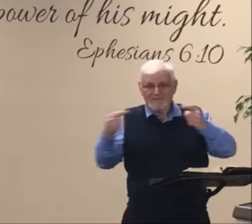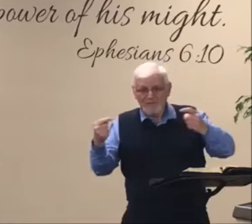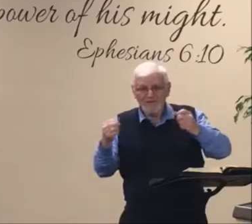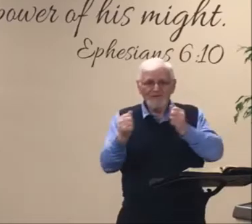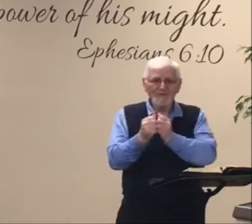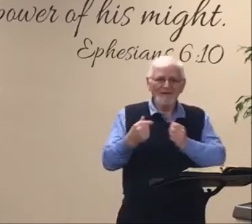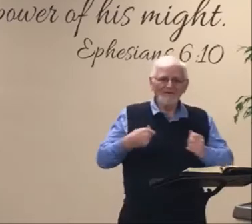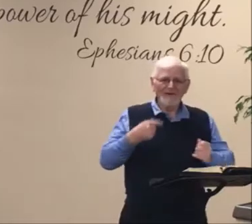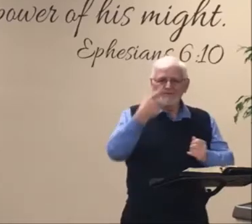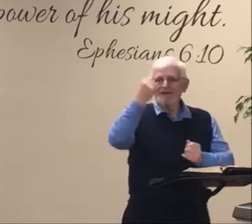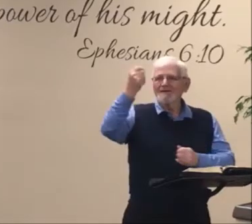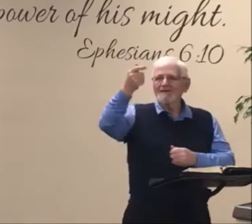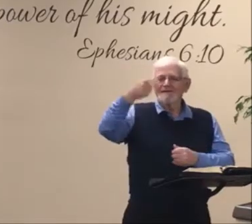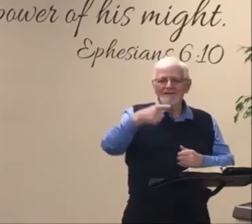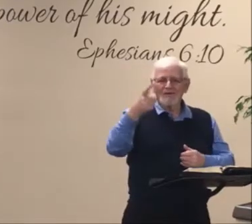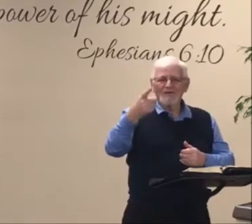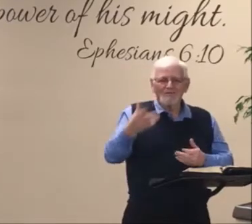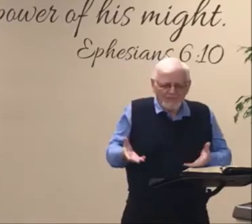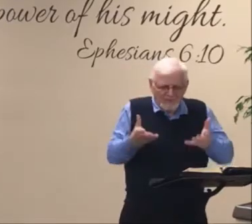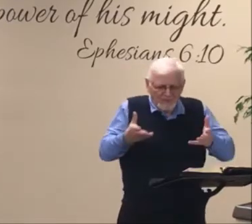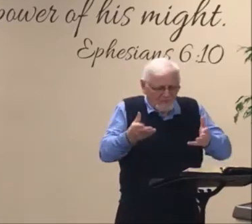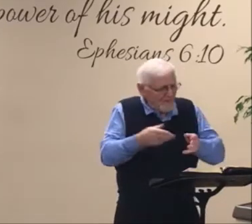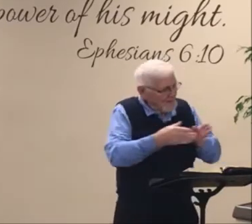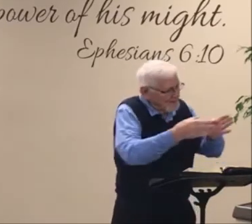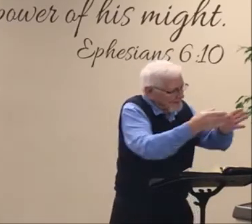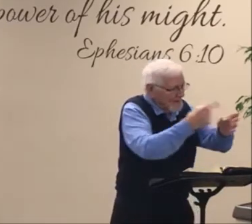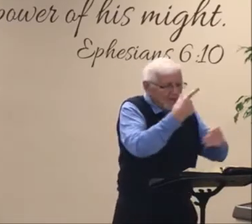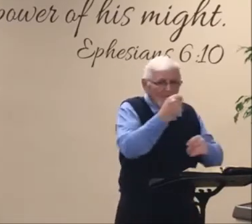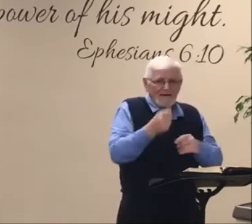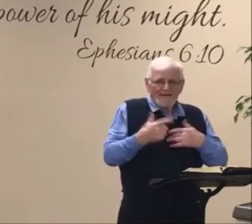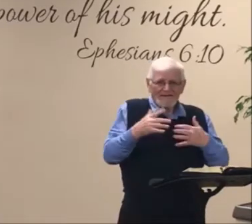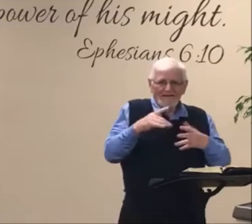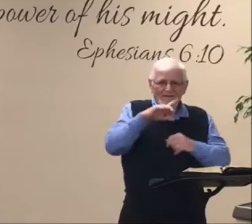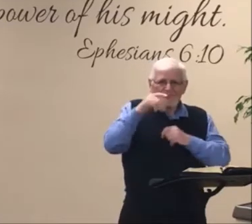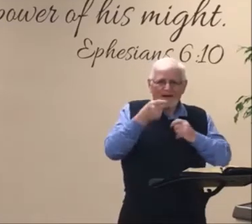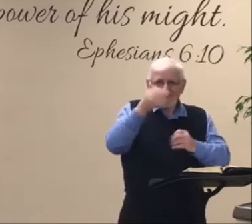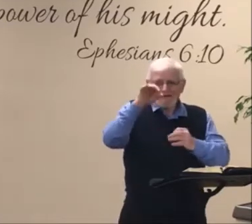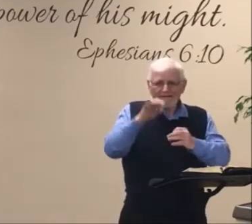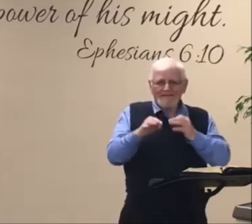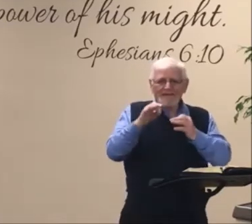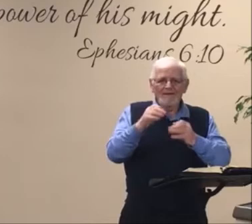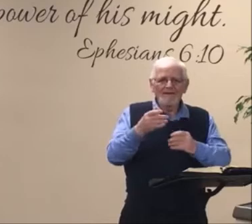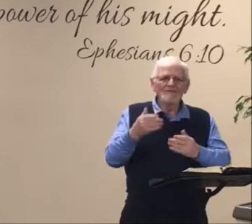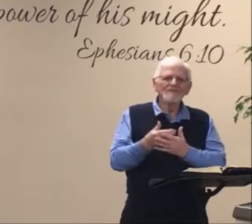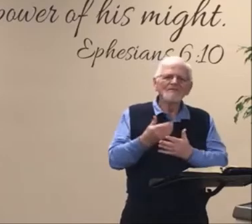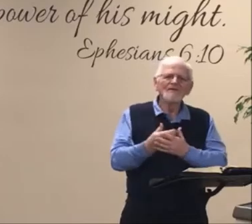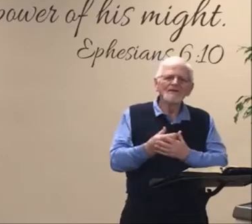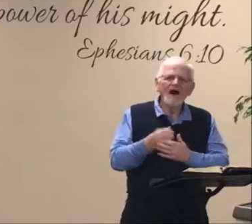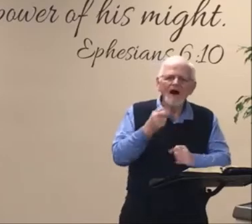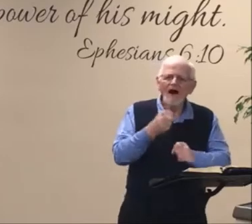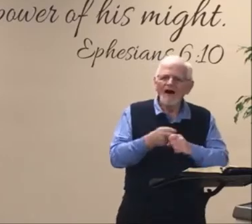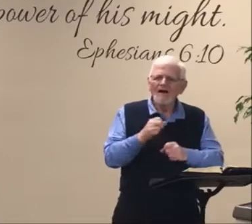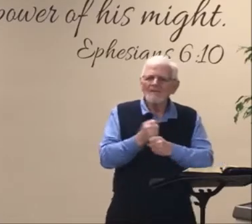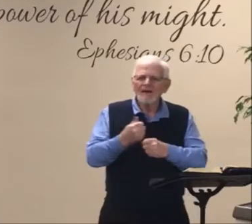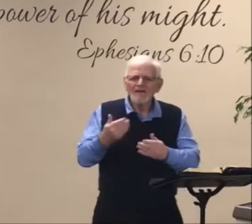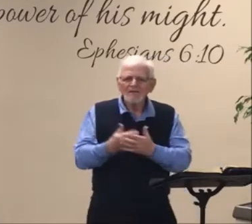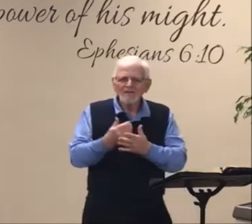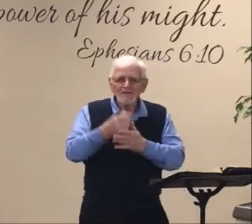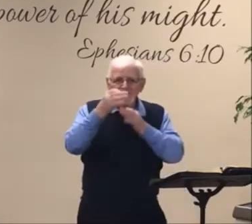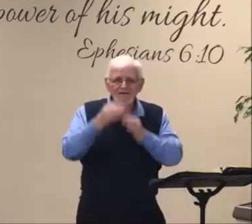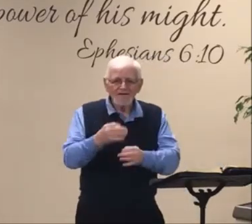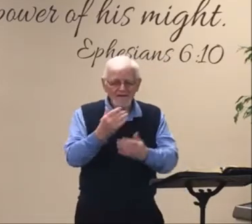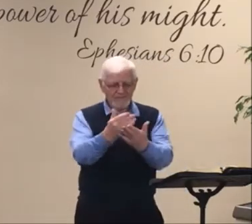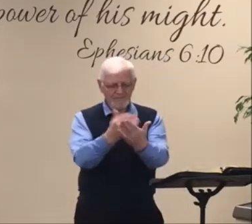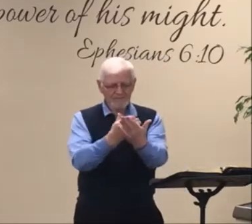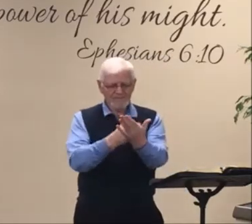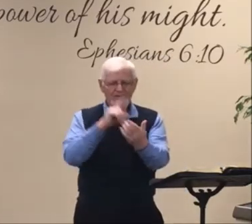Lord's pushing you a direction and you're nervous about making a new decision? I understand that psychologically. It's hard to make a new decision. But you're just going to go down the list